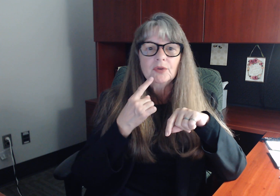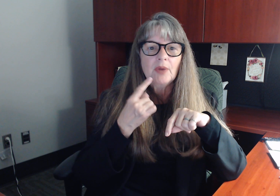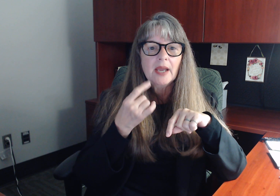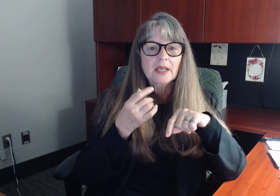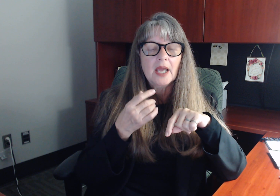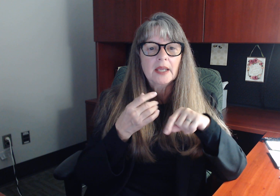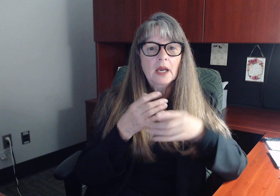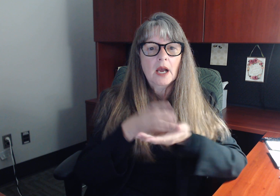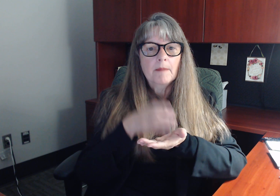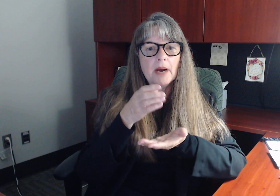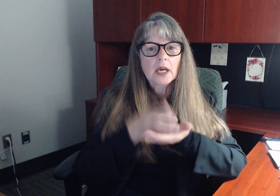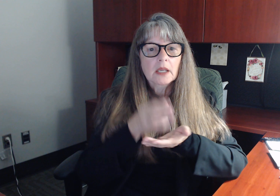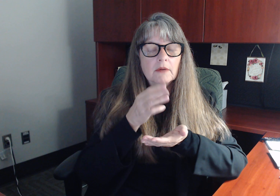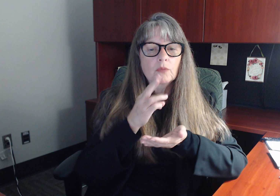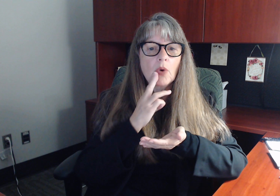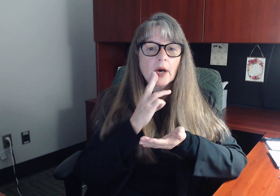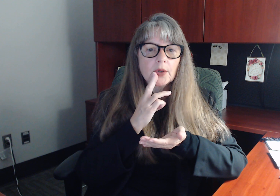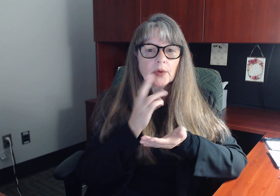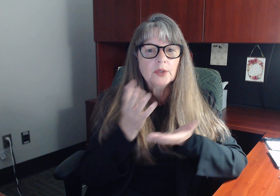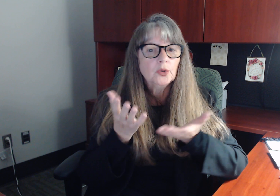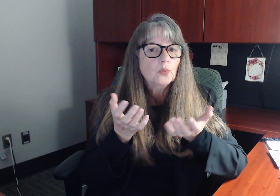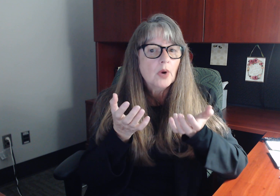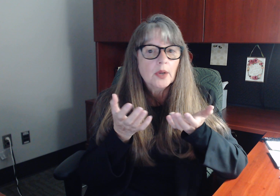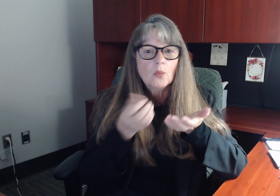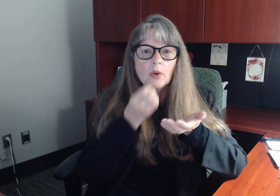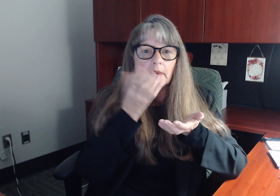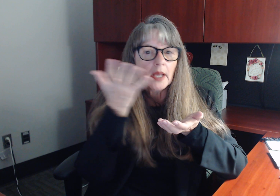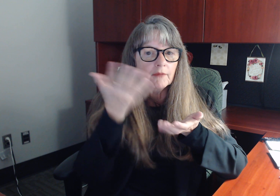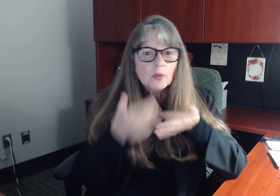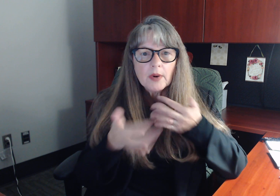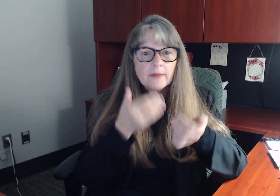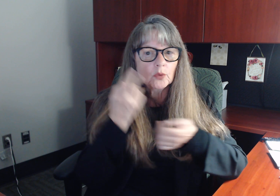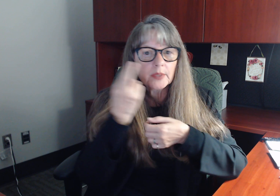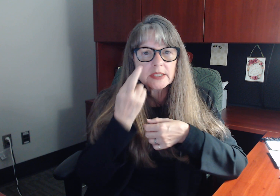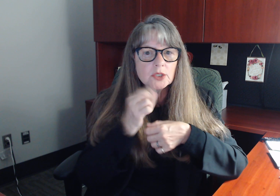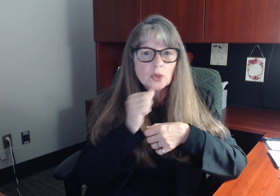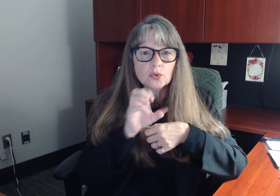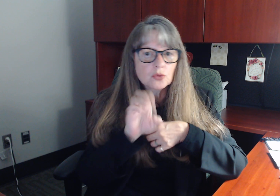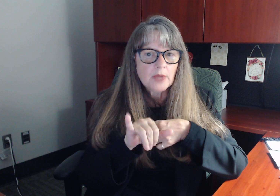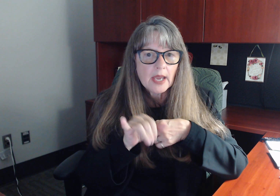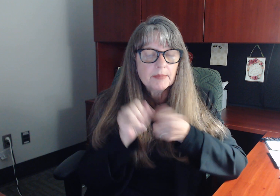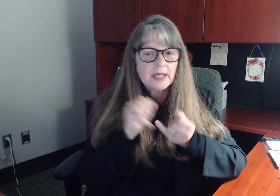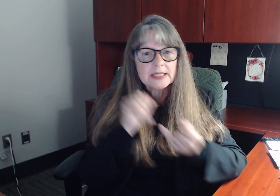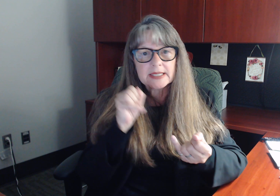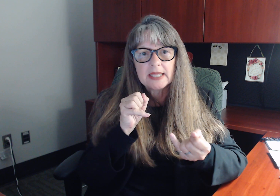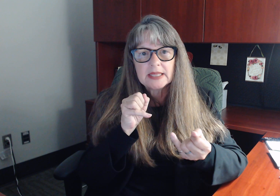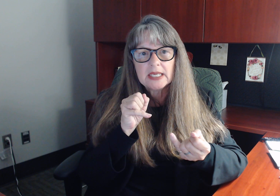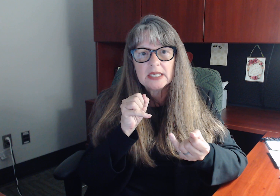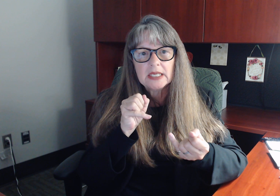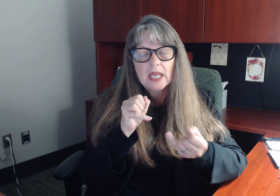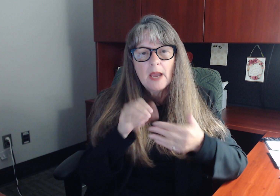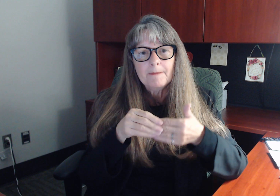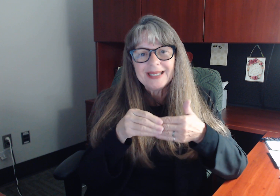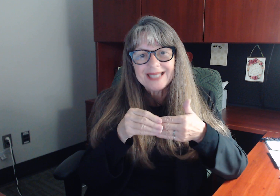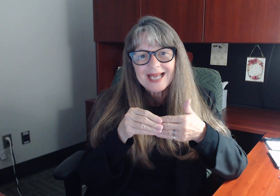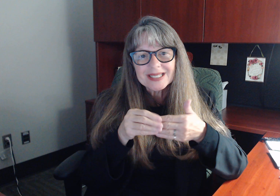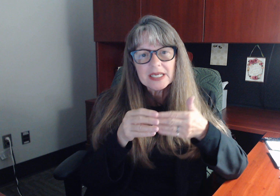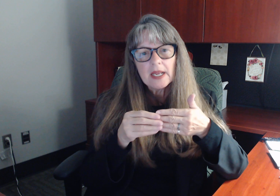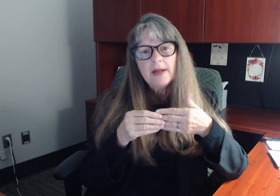had like a bottle of water and you want to warm it up for whatever reason, don't do that because it's that thin plastic. This